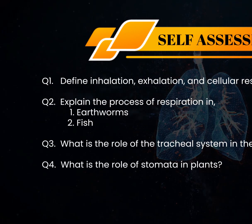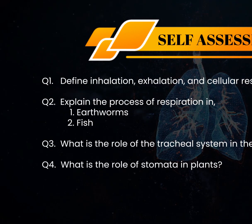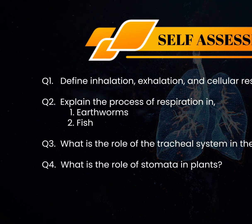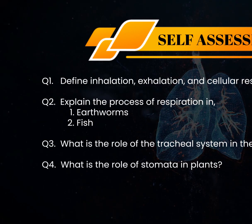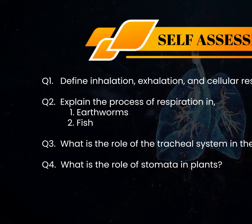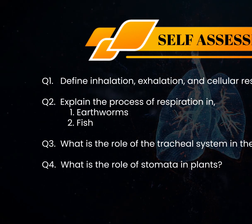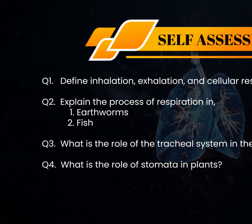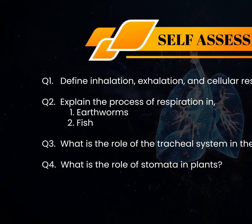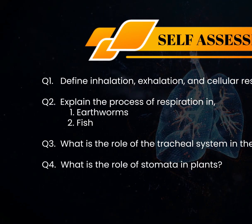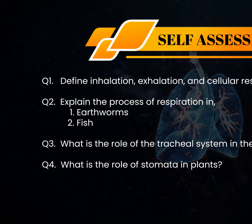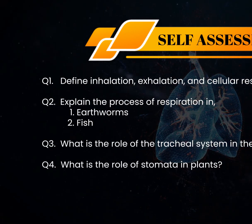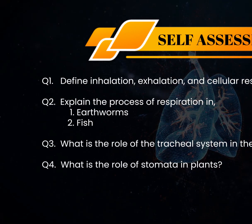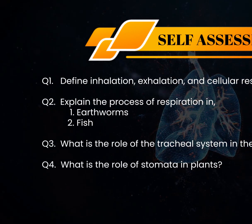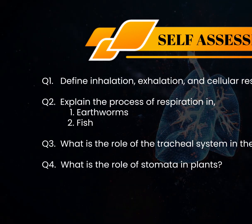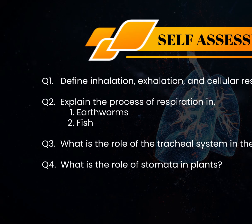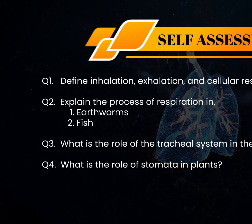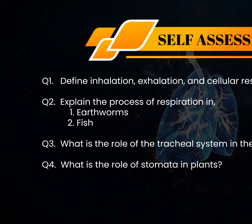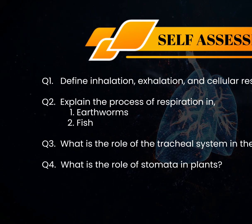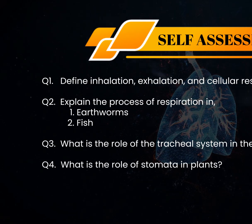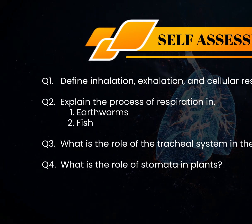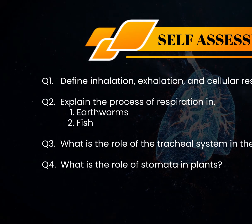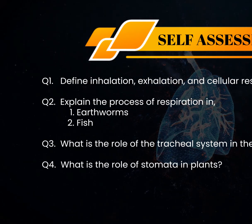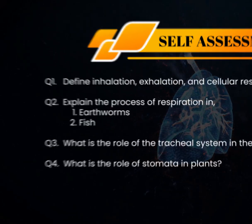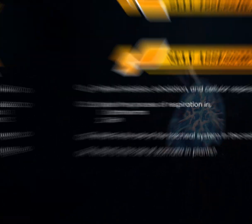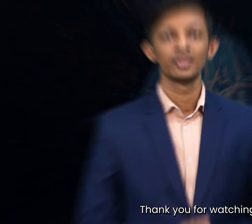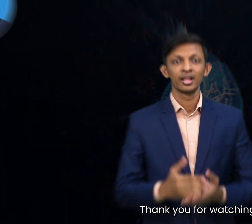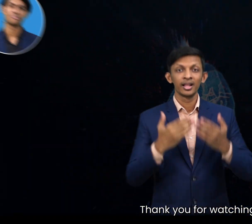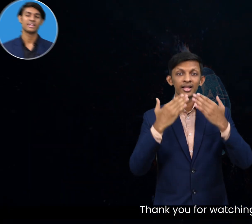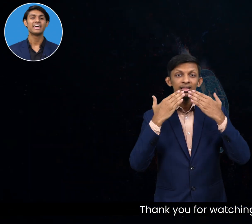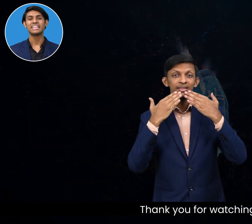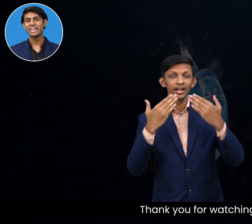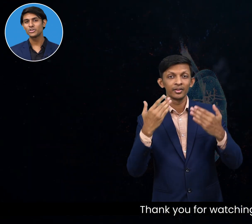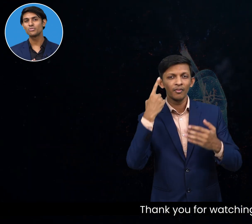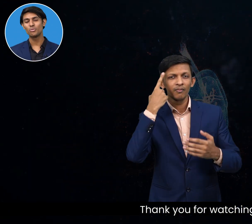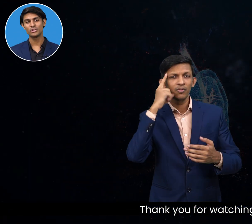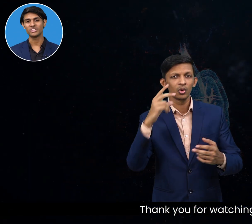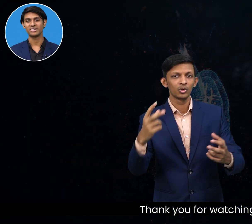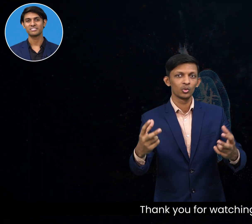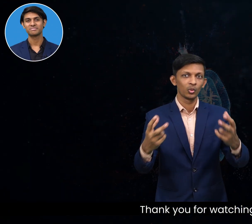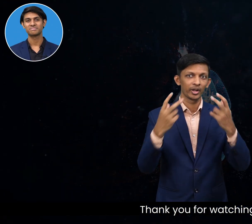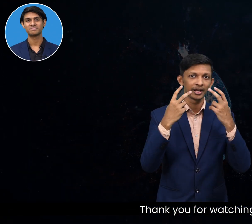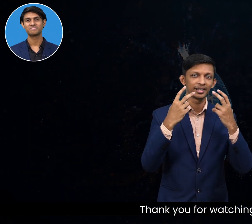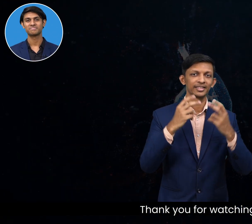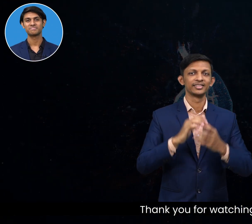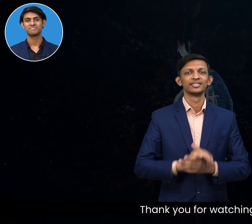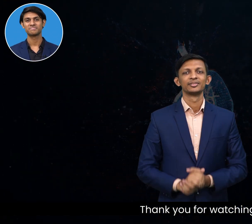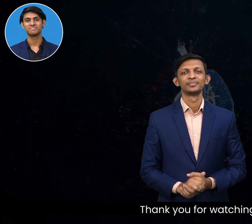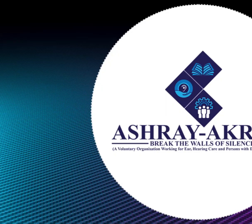Thank you for watching.